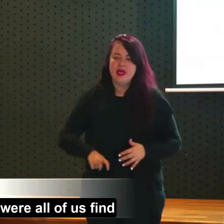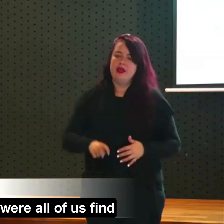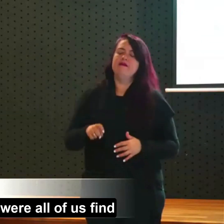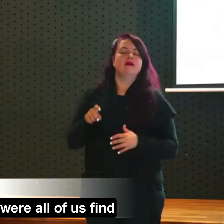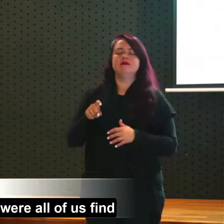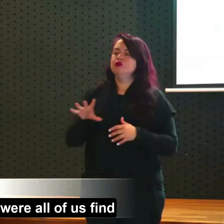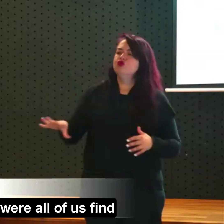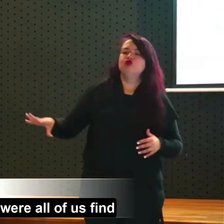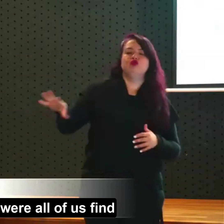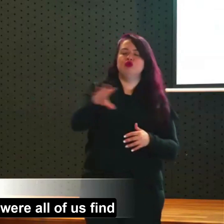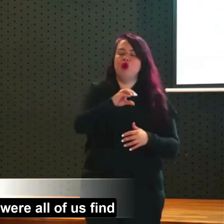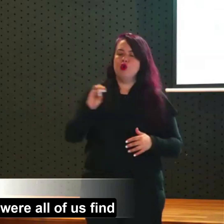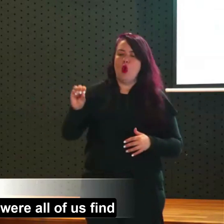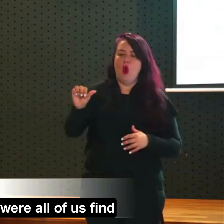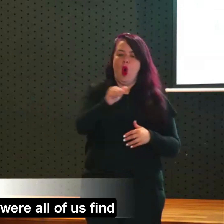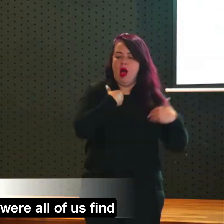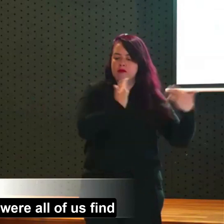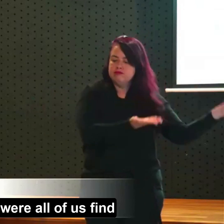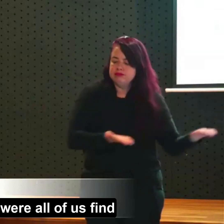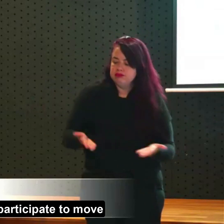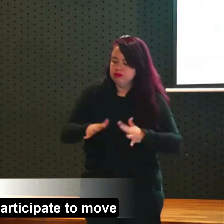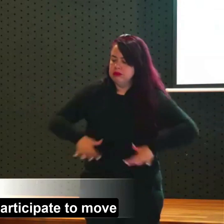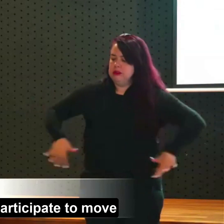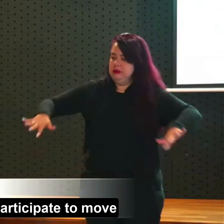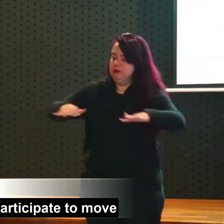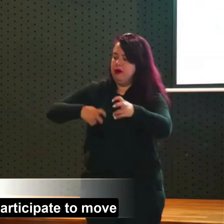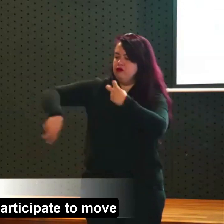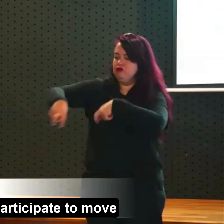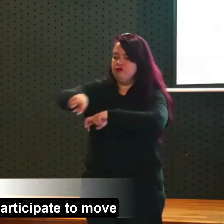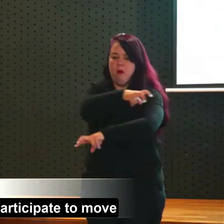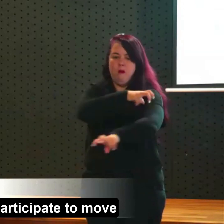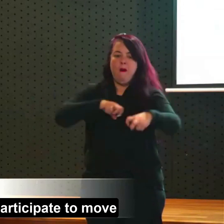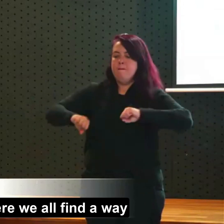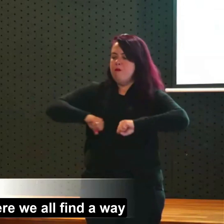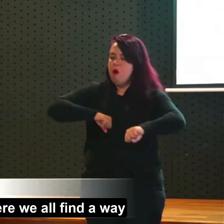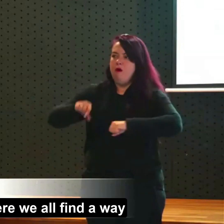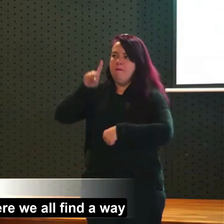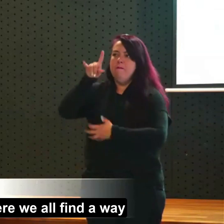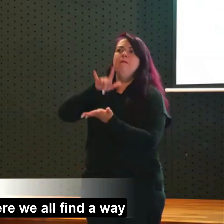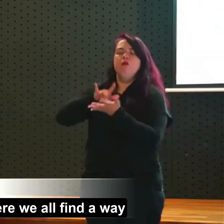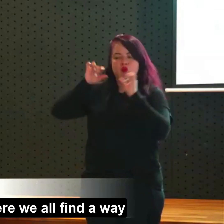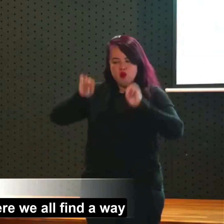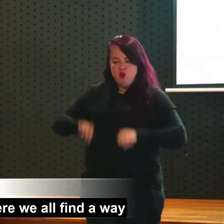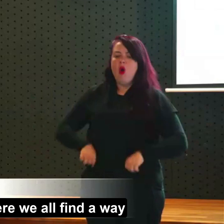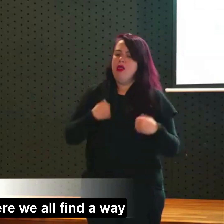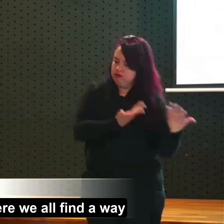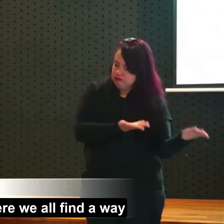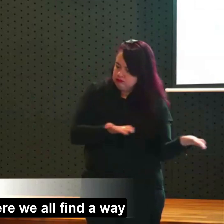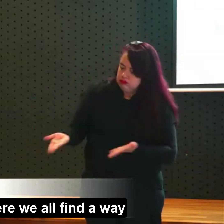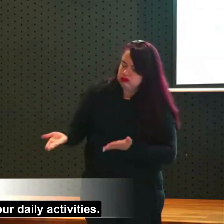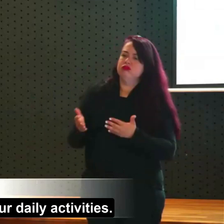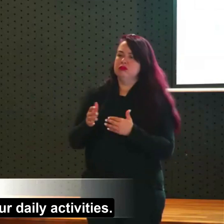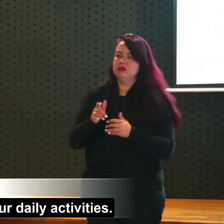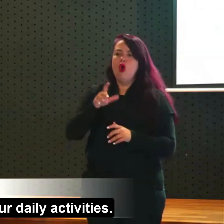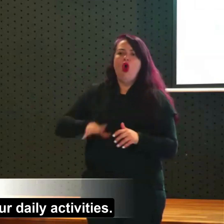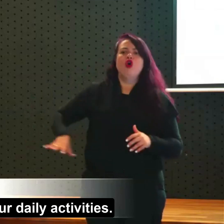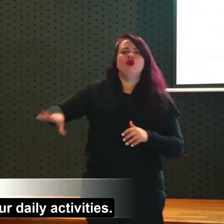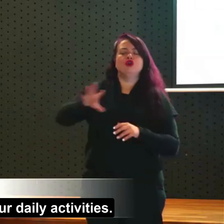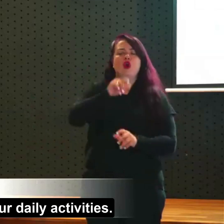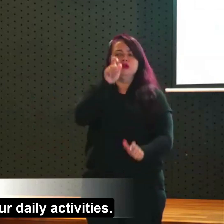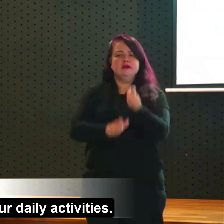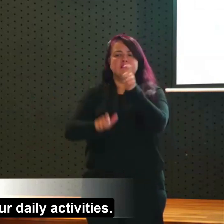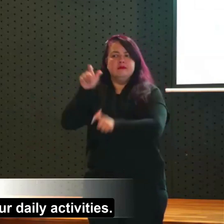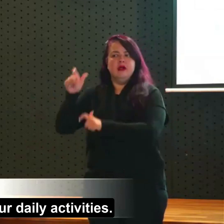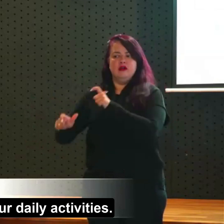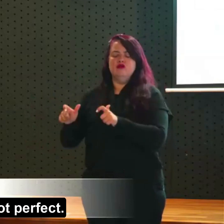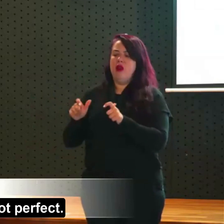city for all, where all of us find a way to participate, to move around, where we all find a way to